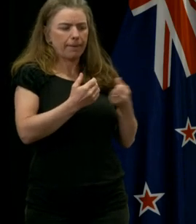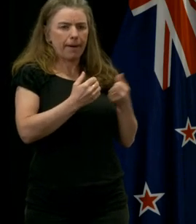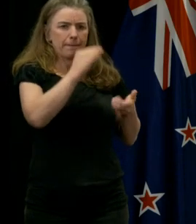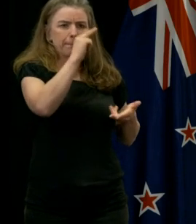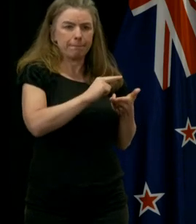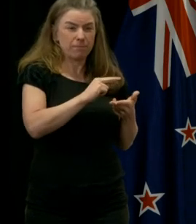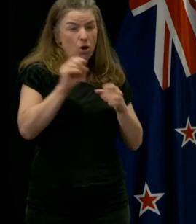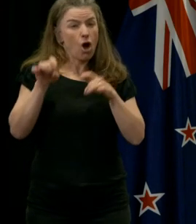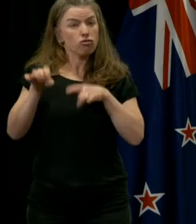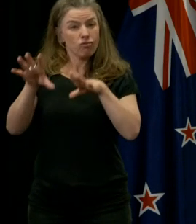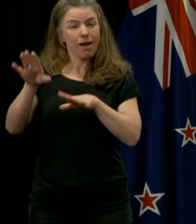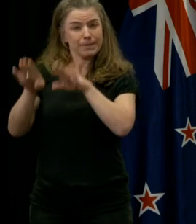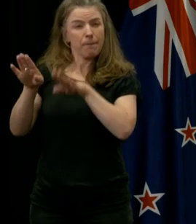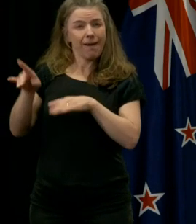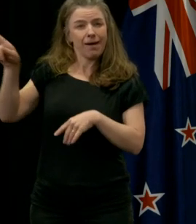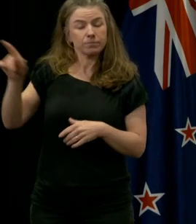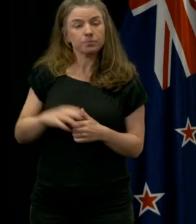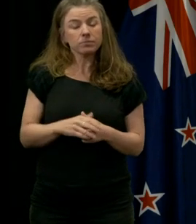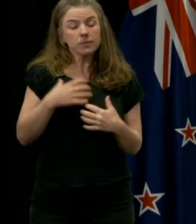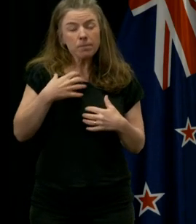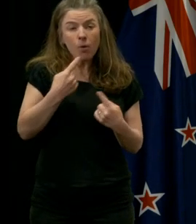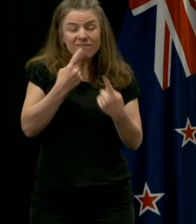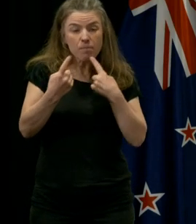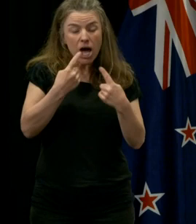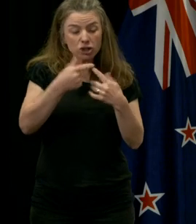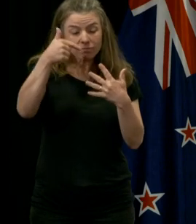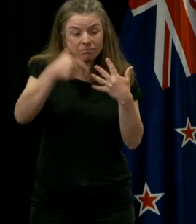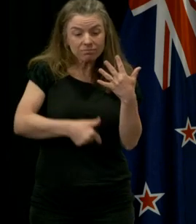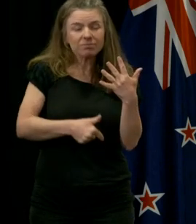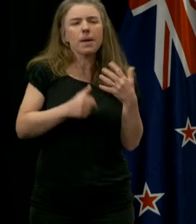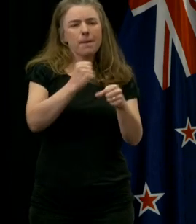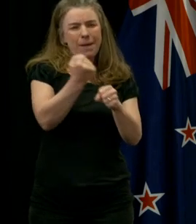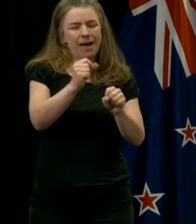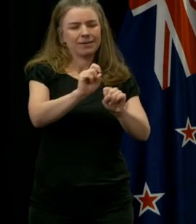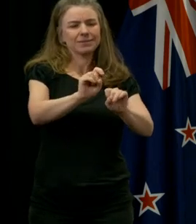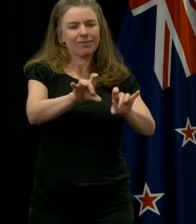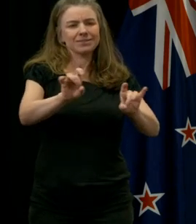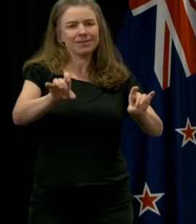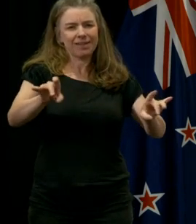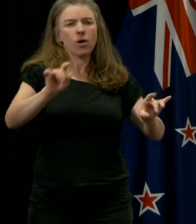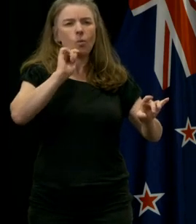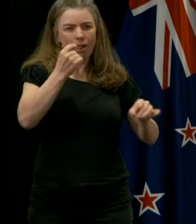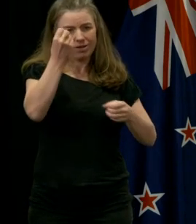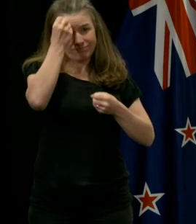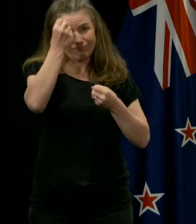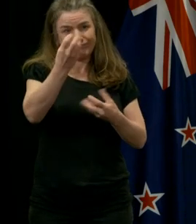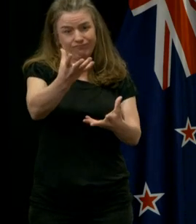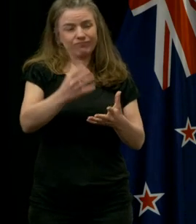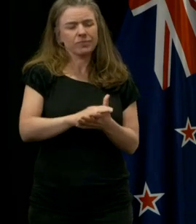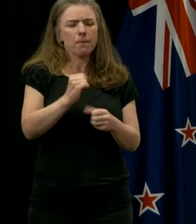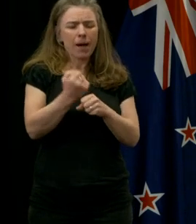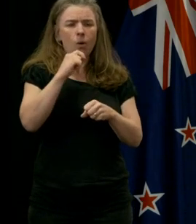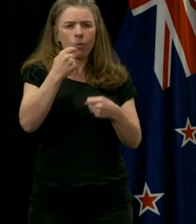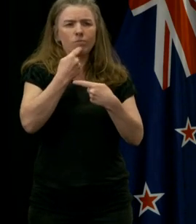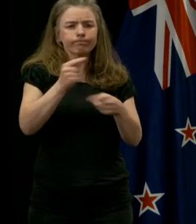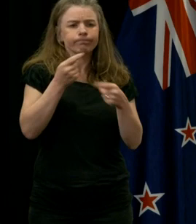in Australia. The specific details of how this will be delivered by each bank are being finalised, and banks will make this